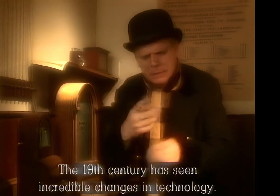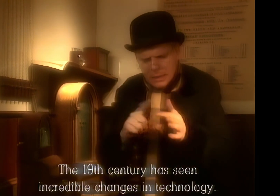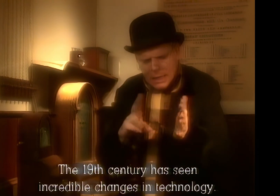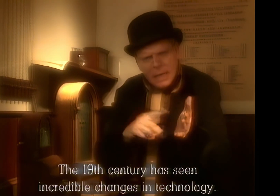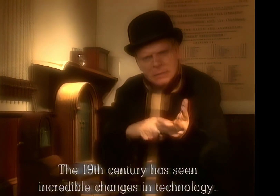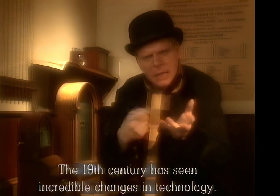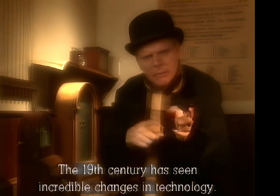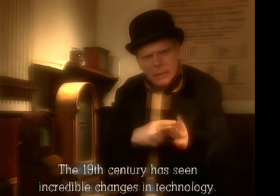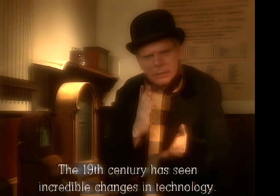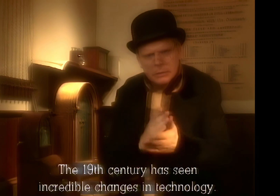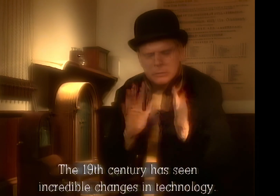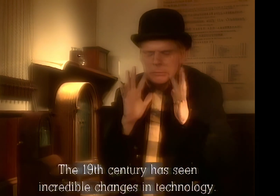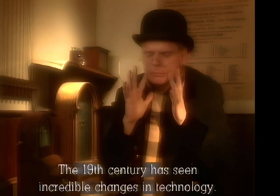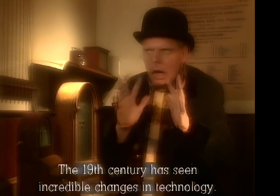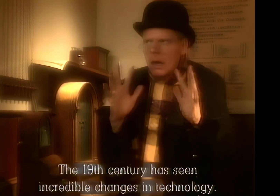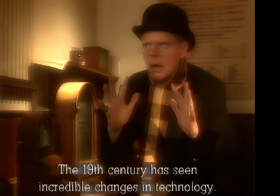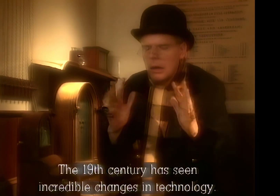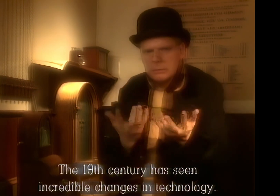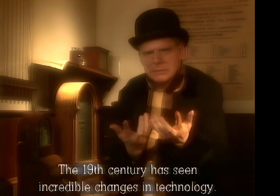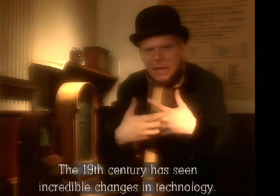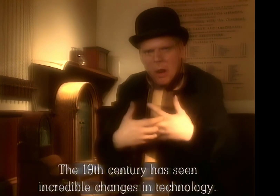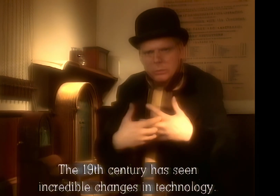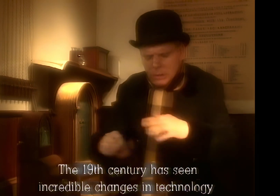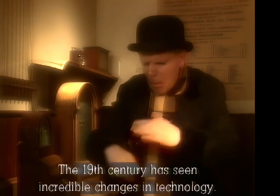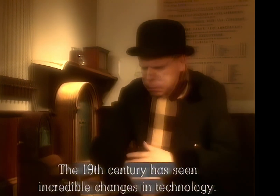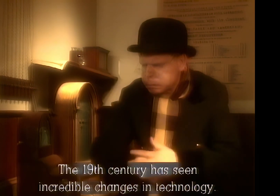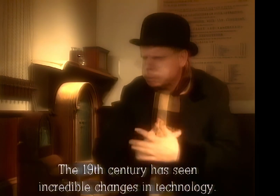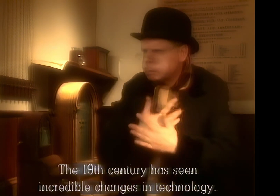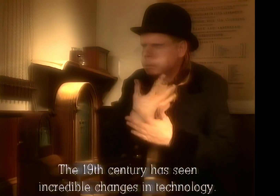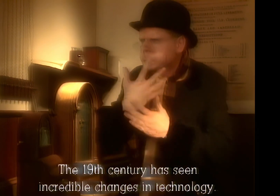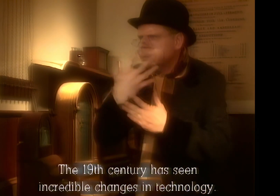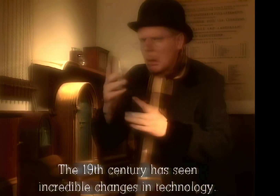Honestly, the 19th century has seen incredible changes in technology.